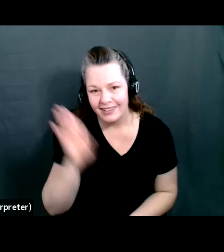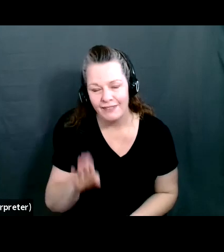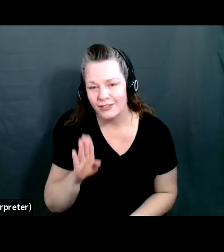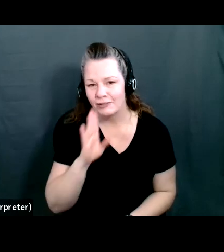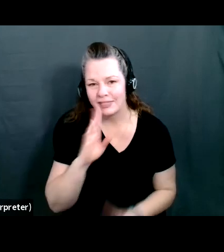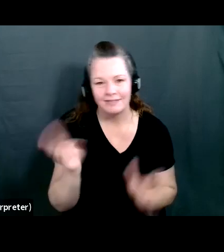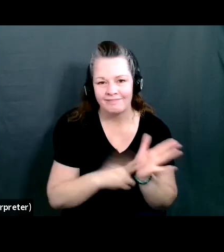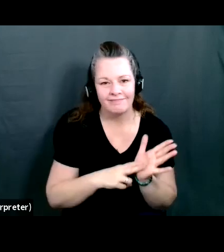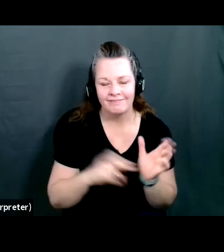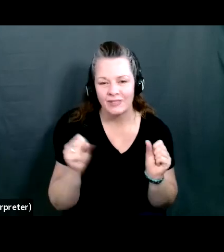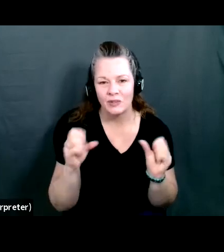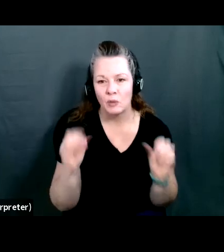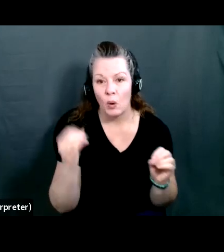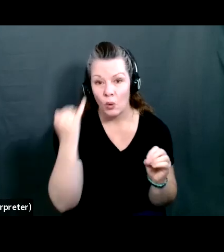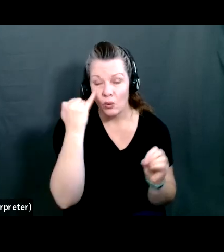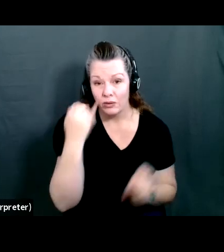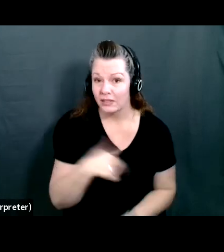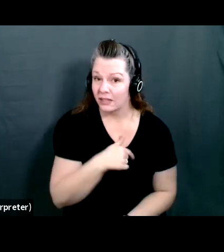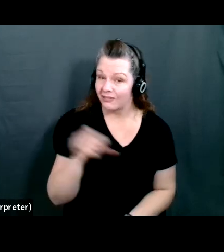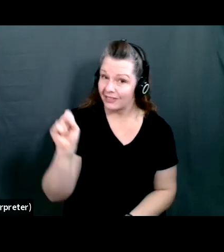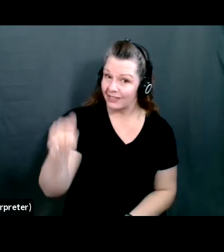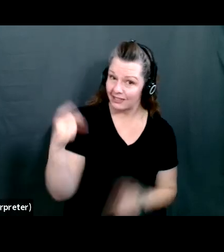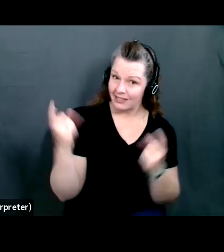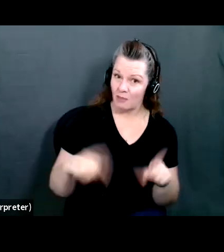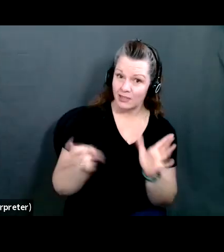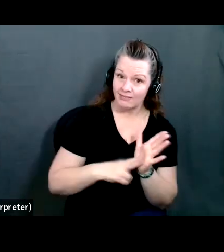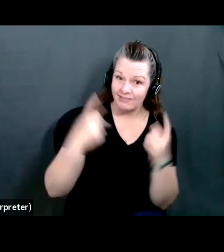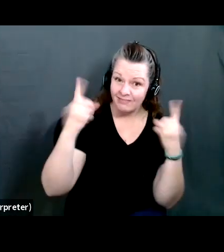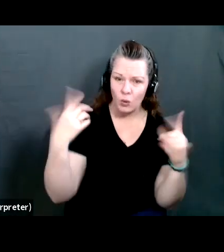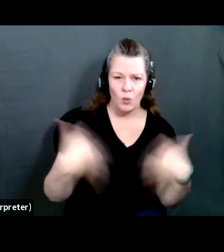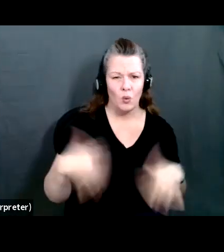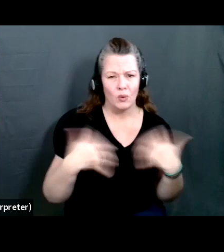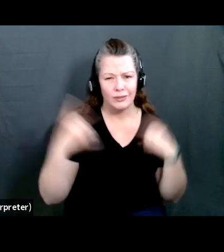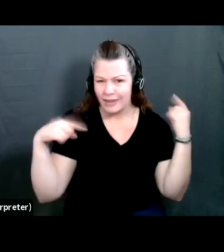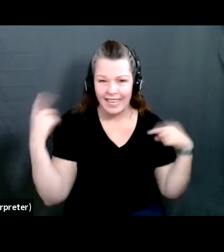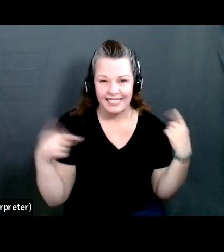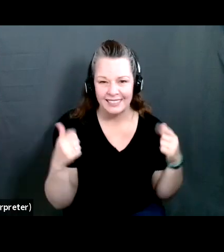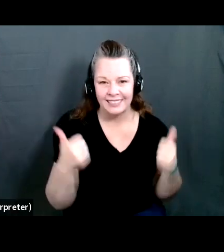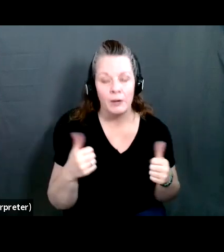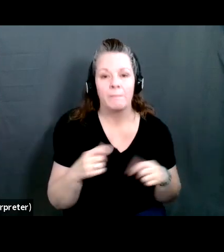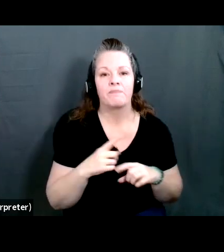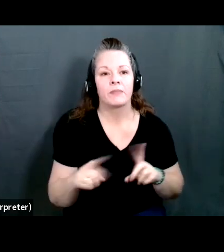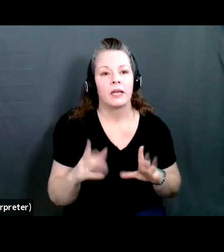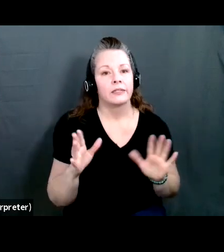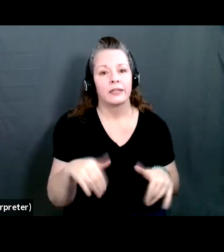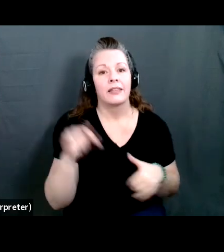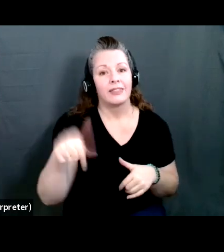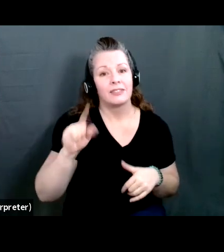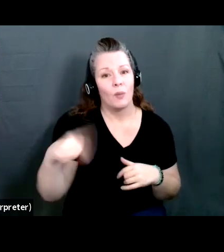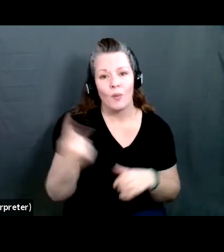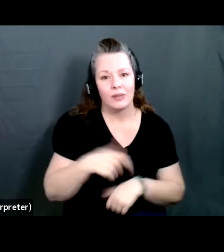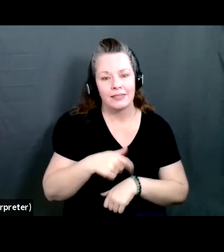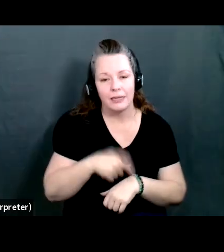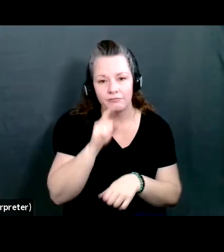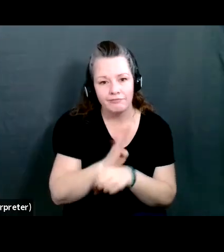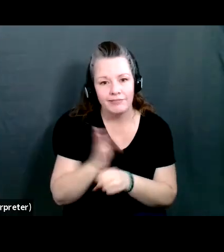So if we were, it would have been crazy. So this is about the only time I know that somebody actually listened